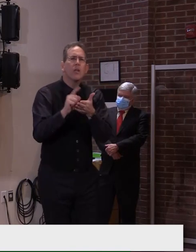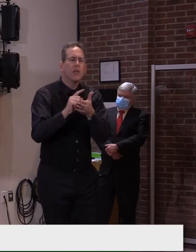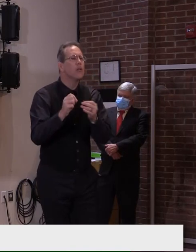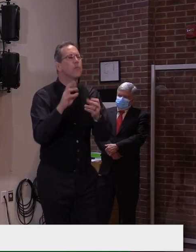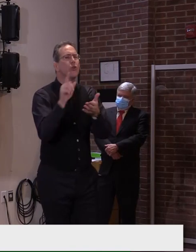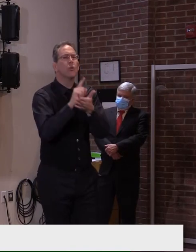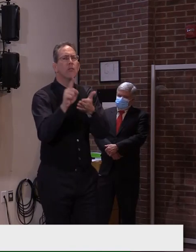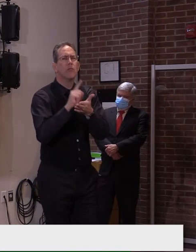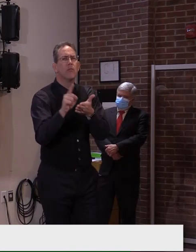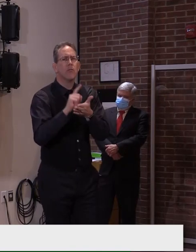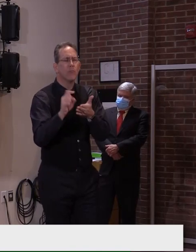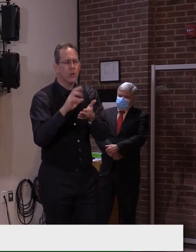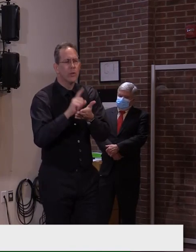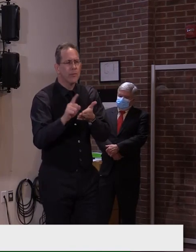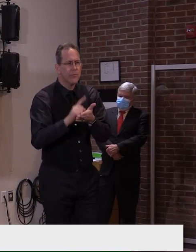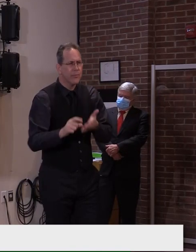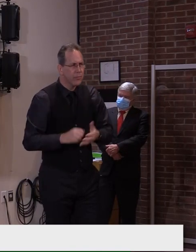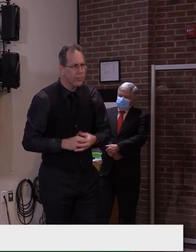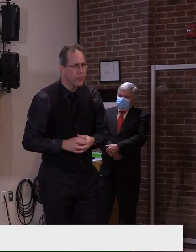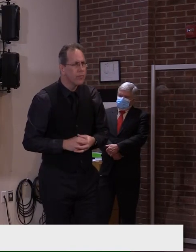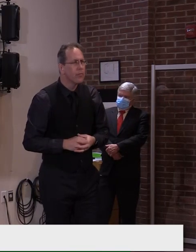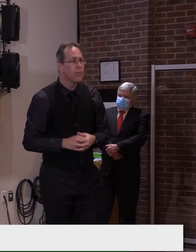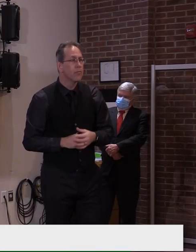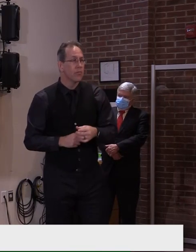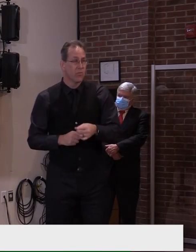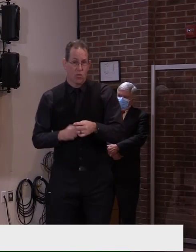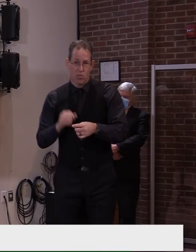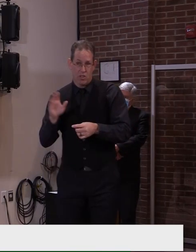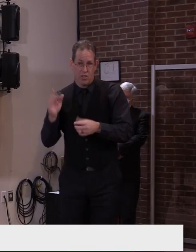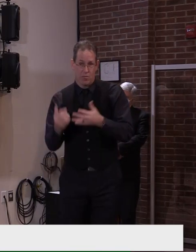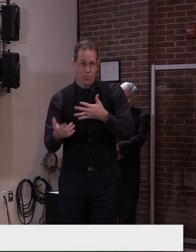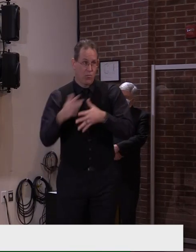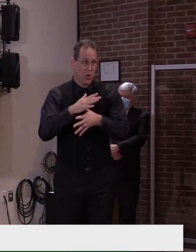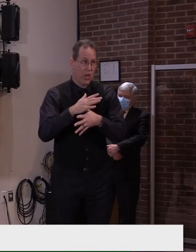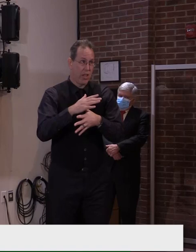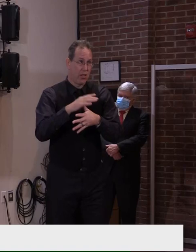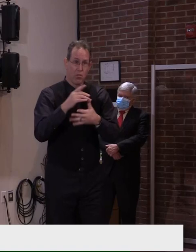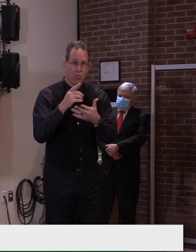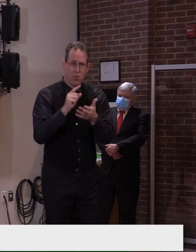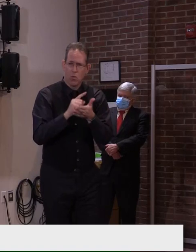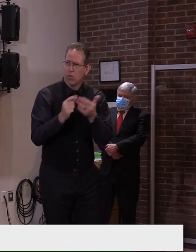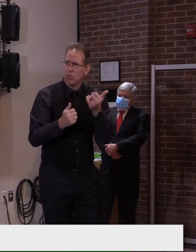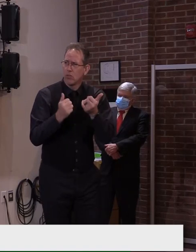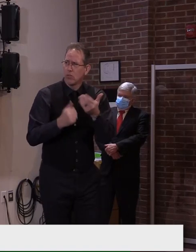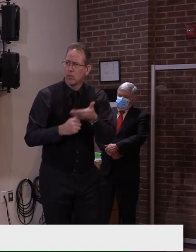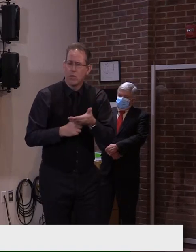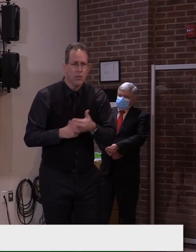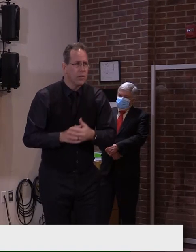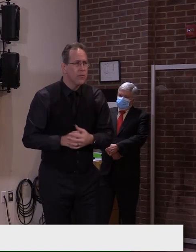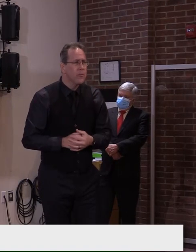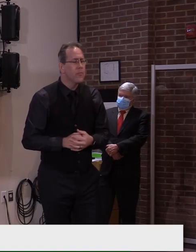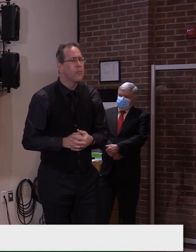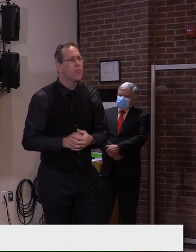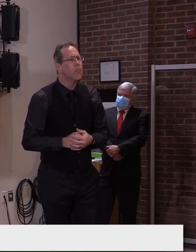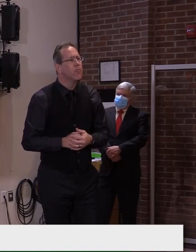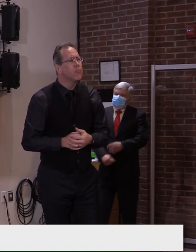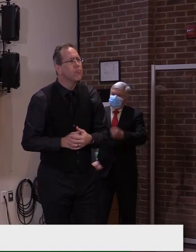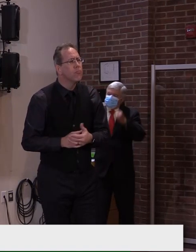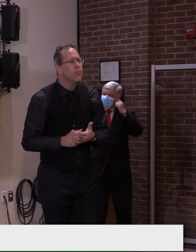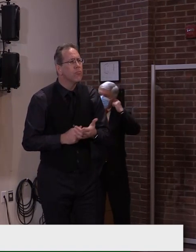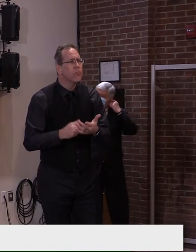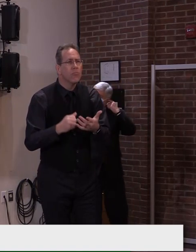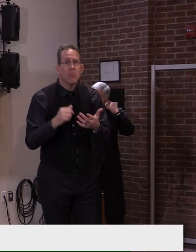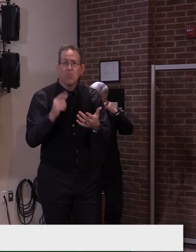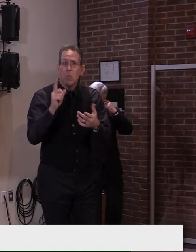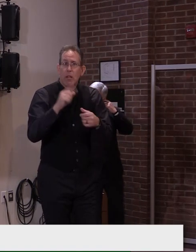And that's going to be prioritized based on what, like age, maybe where they are, or is that going to be